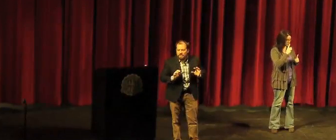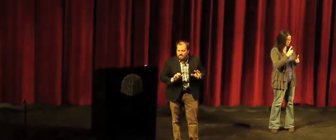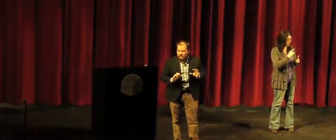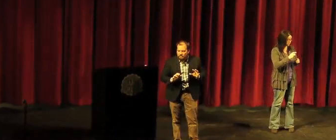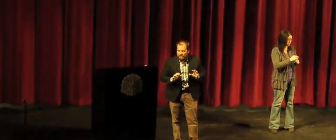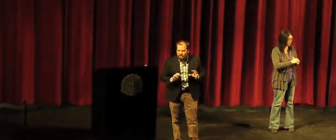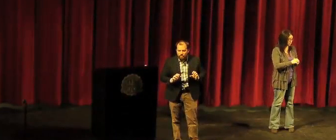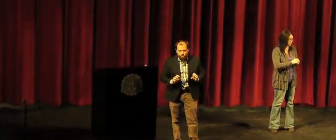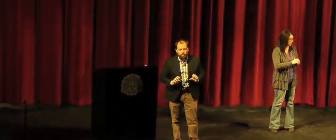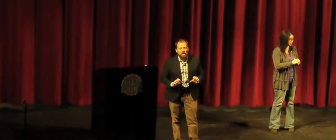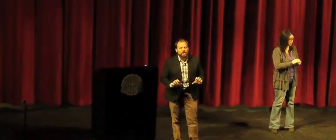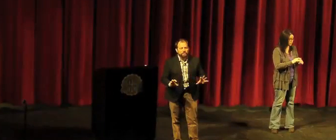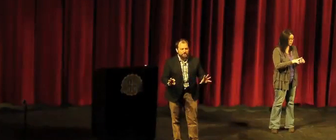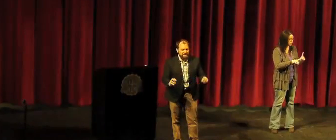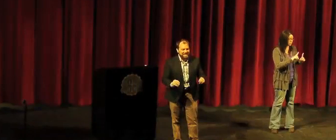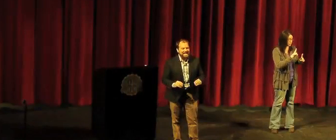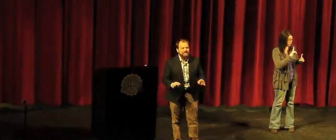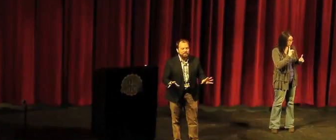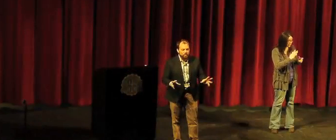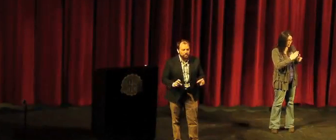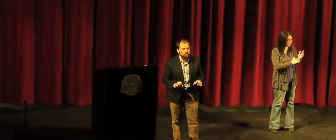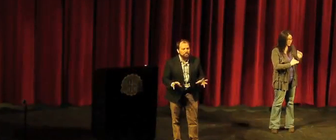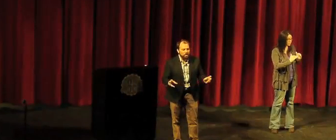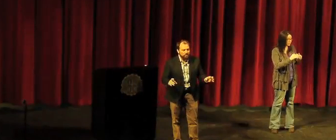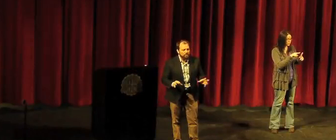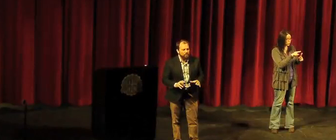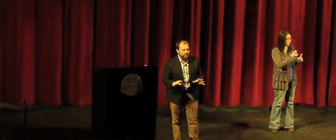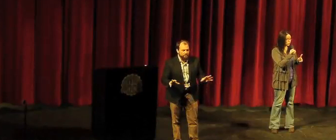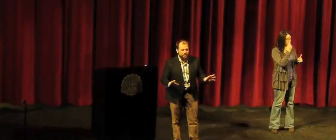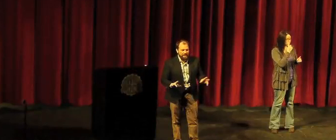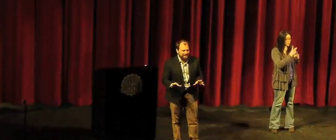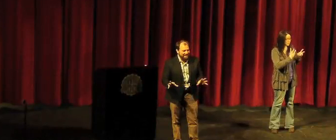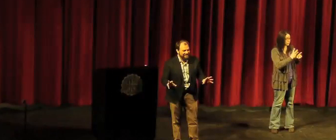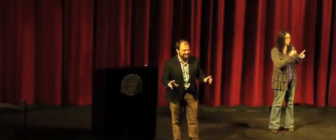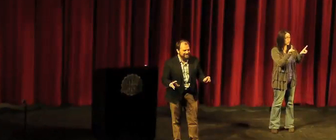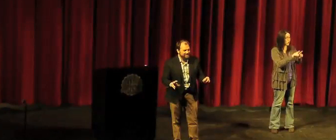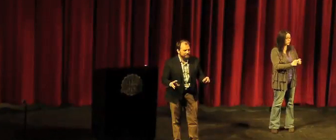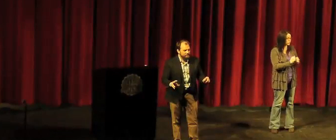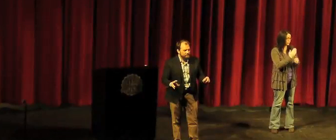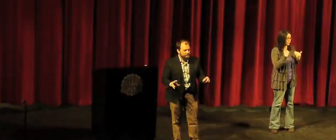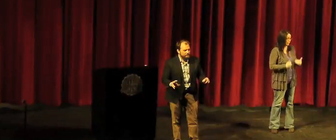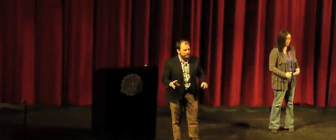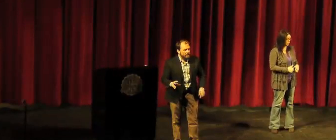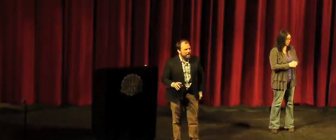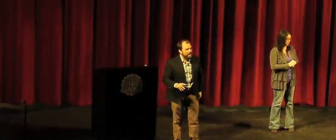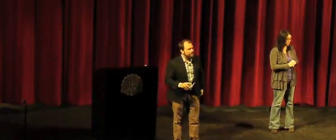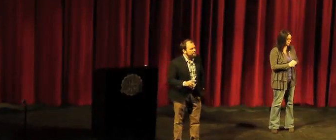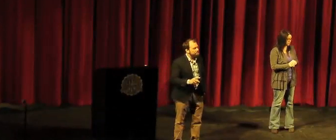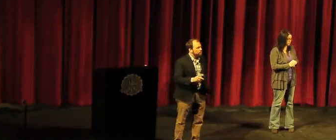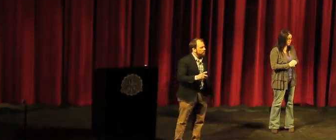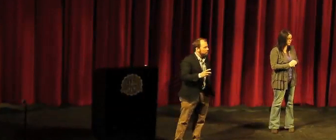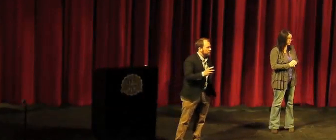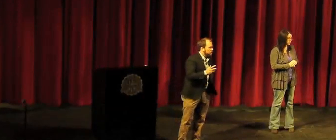but on some level you understand the world also with your body.